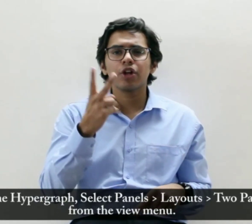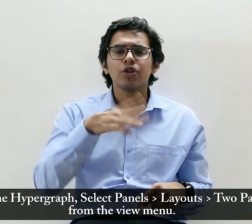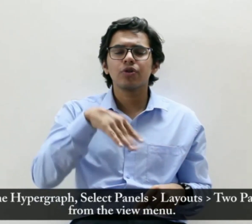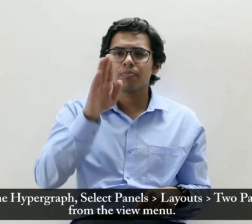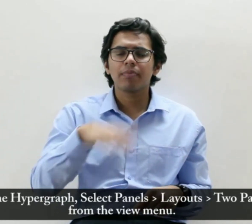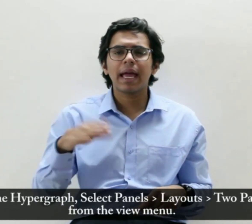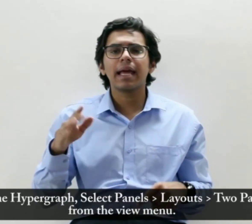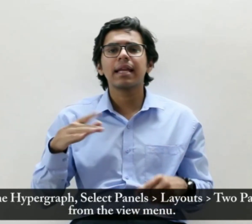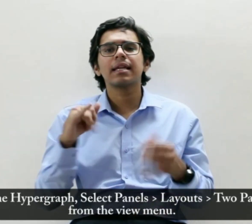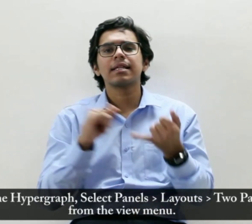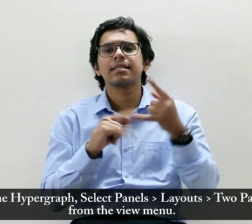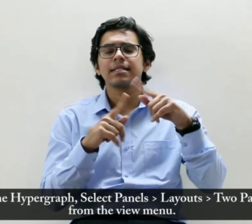View menu.